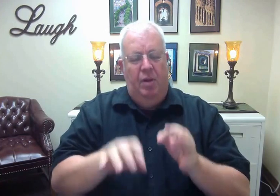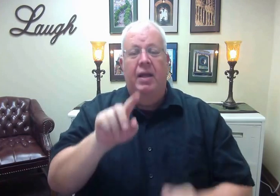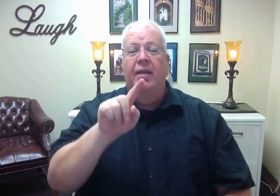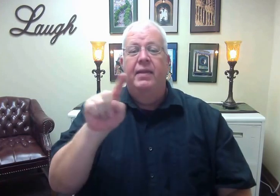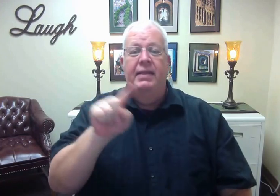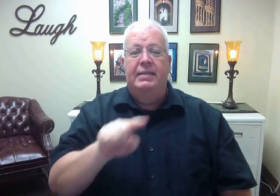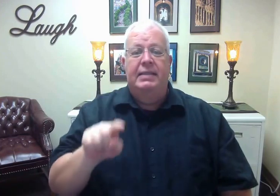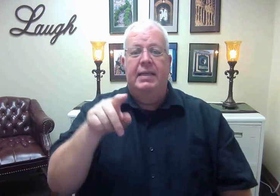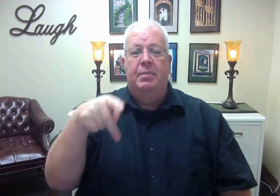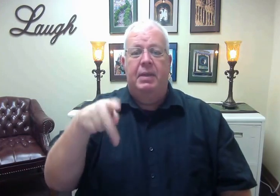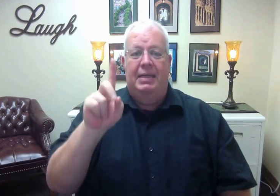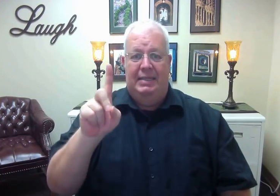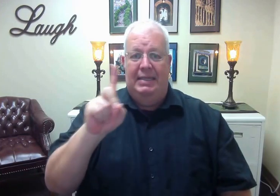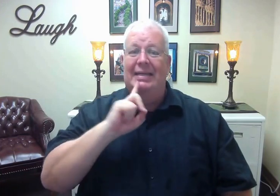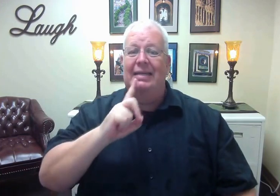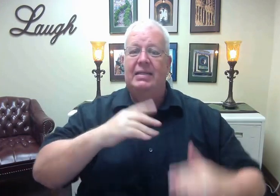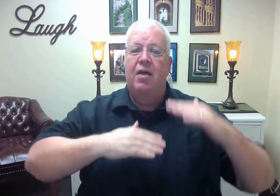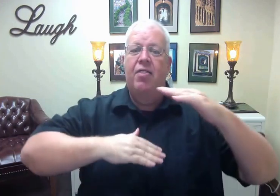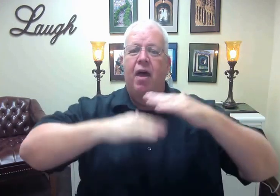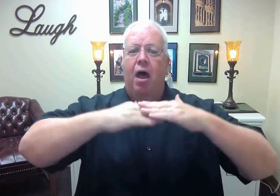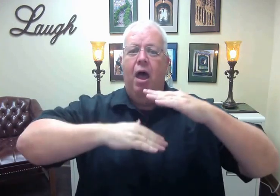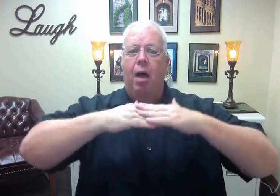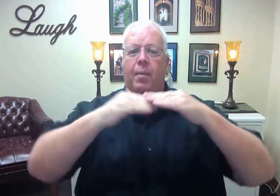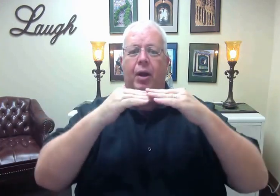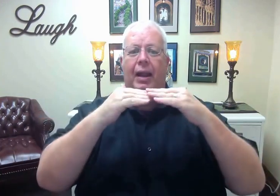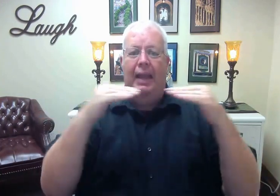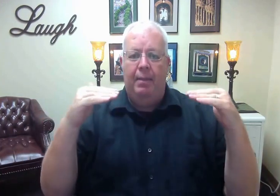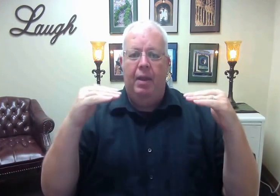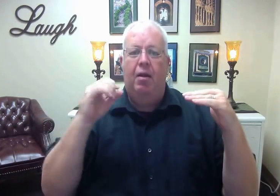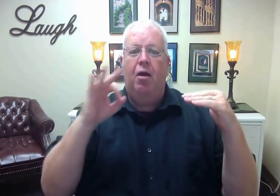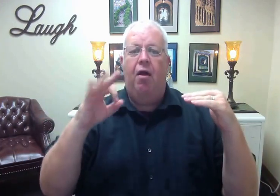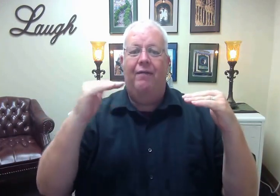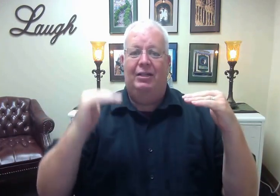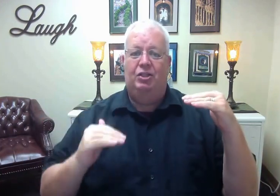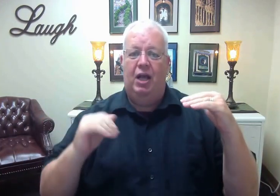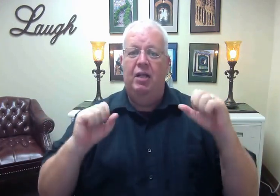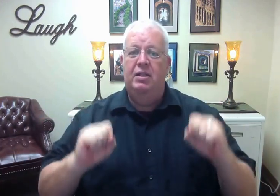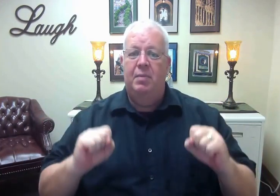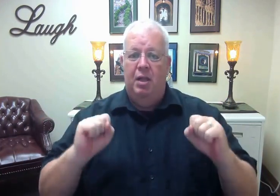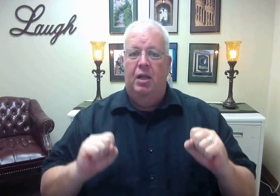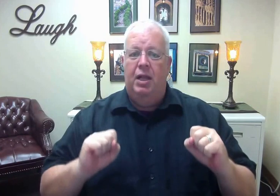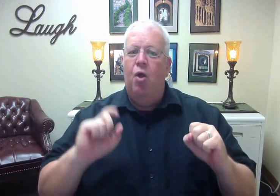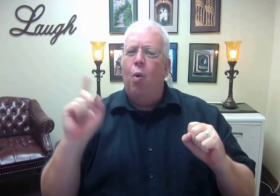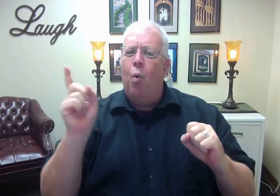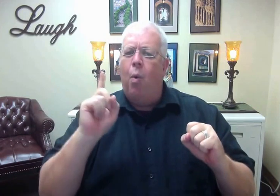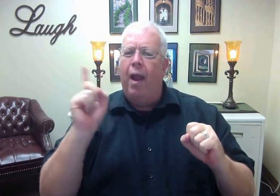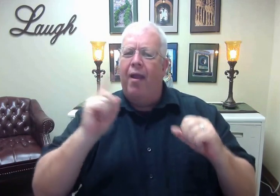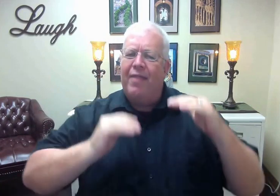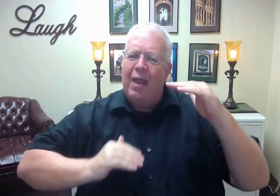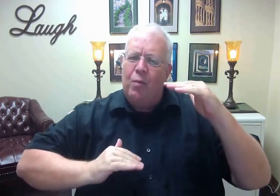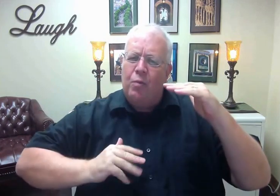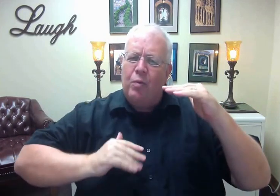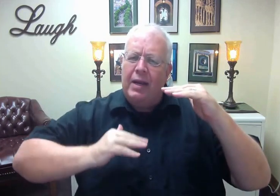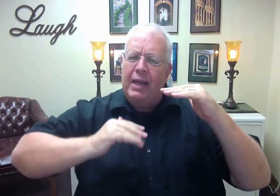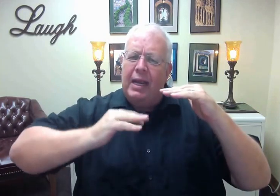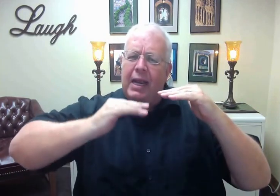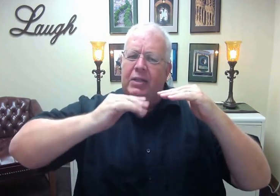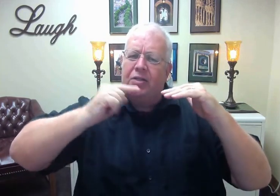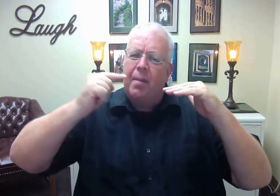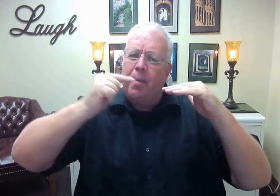The ZPD is the upper limit of a child's ability, just where they reach the